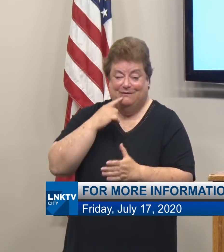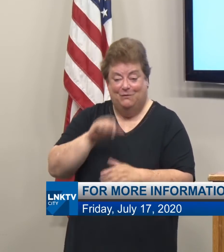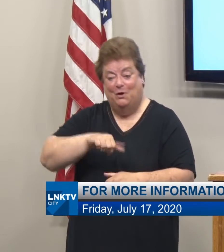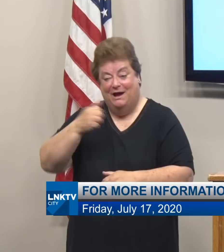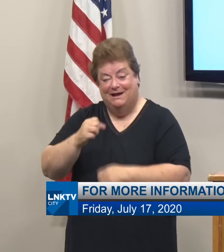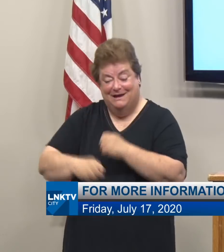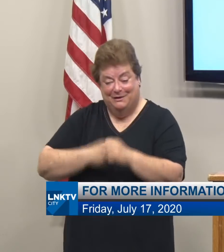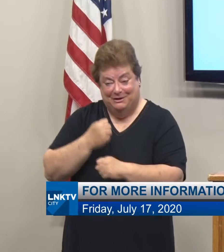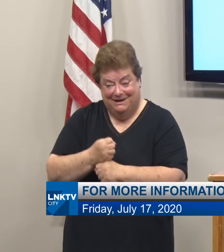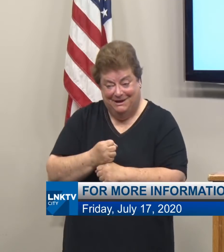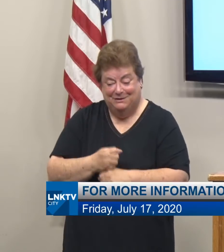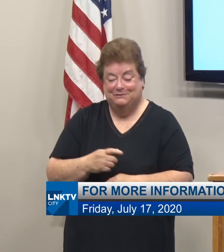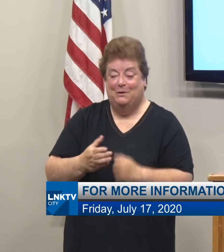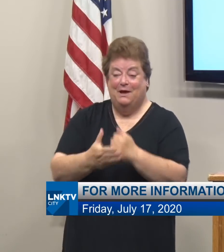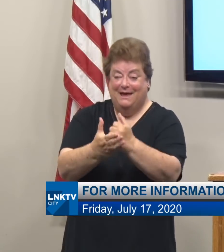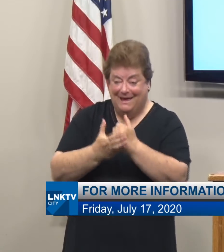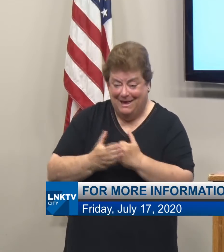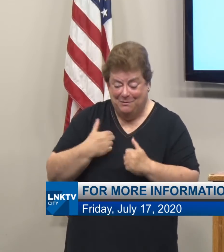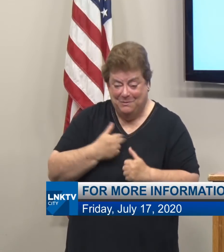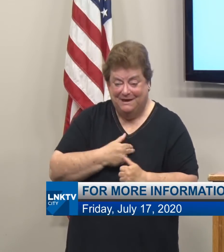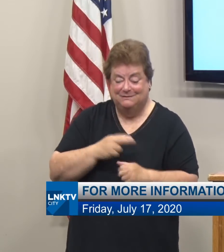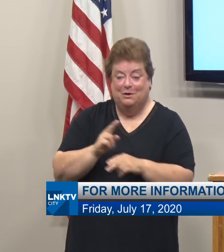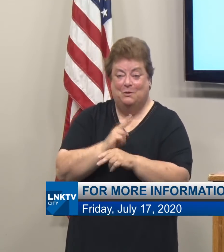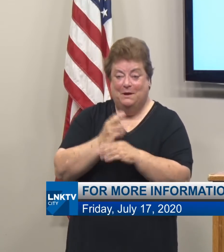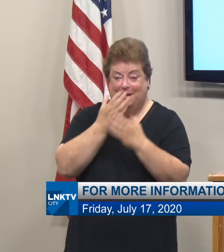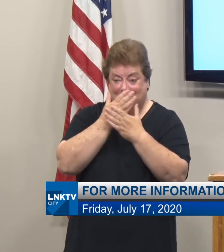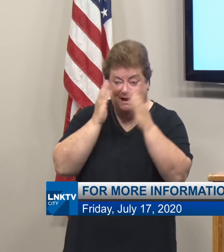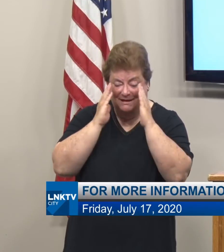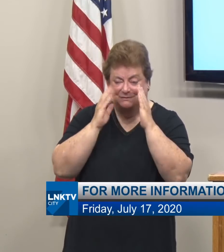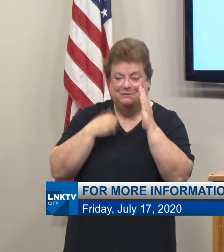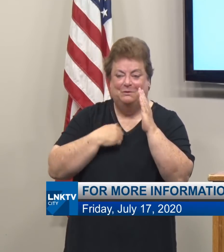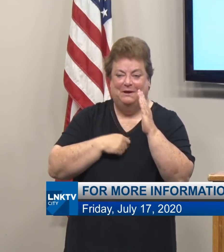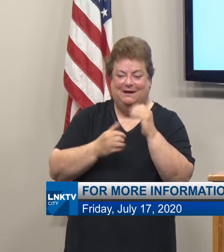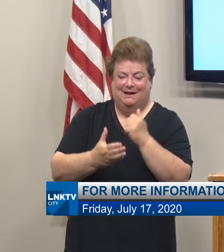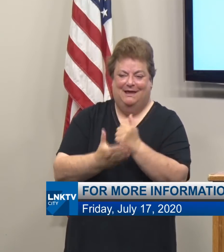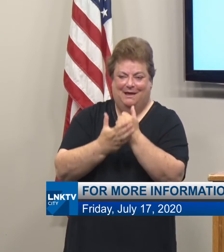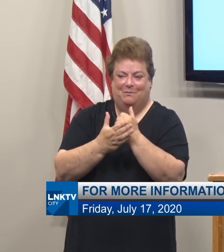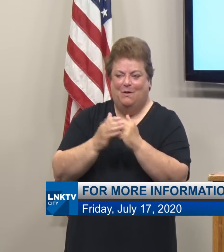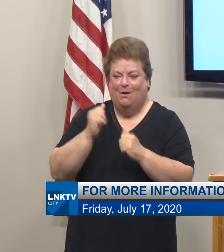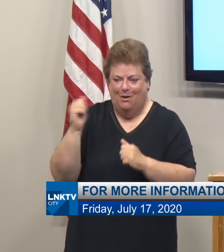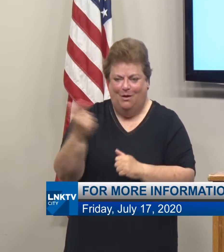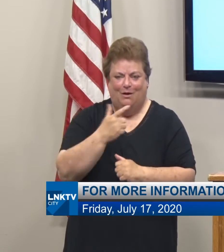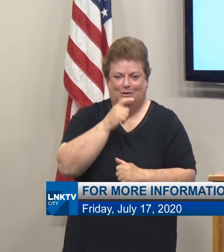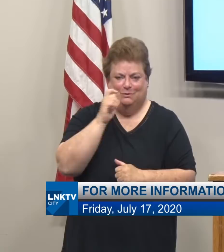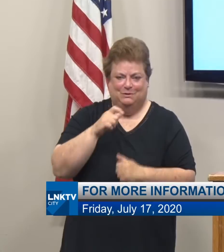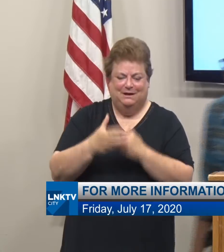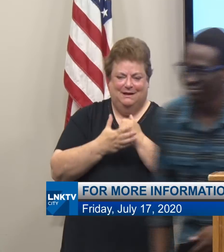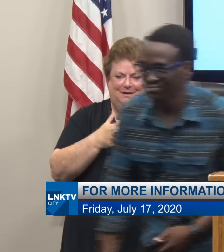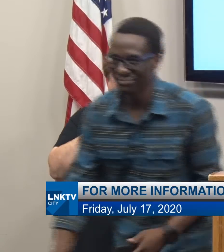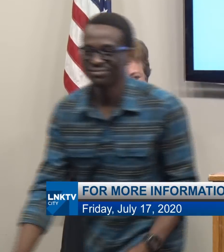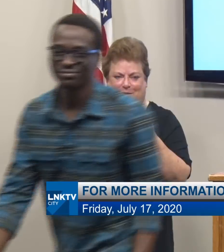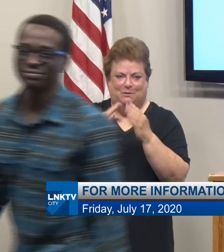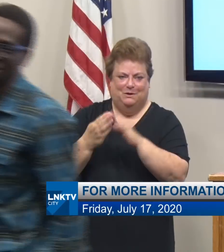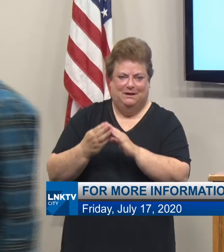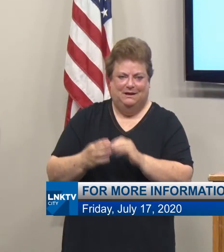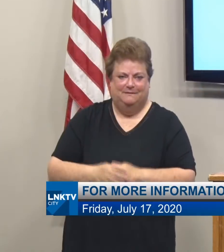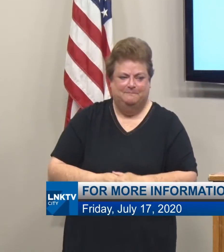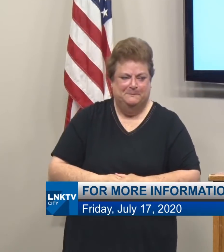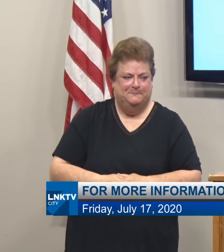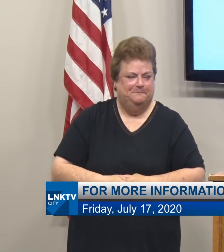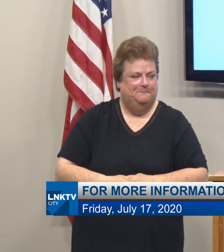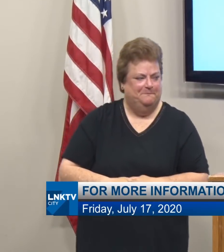help us out. Wear your mask so that we can be able to help those who are in need in our community. Thank you.